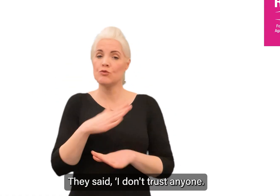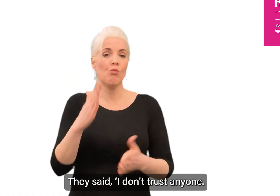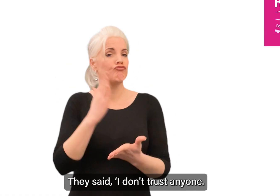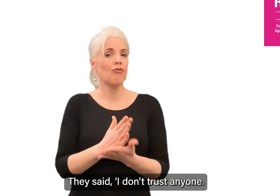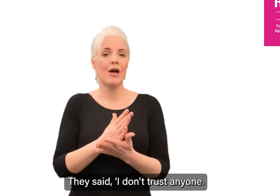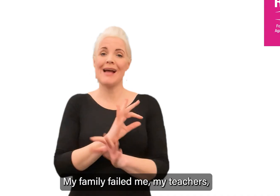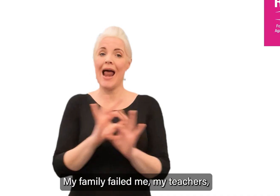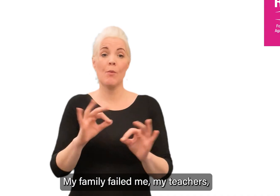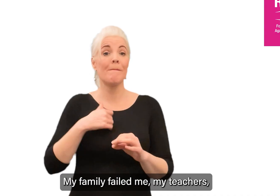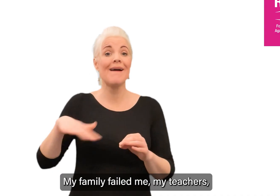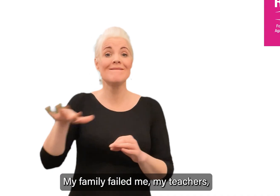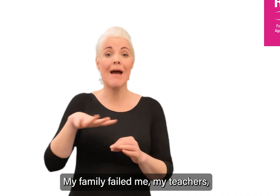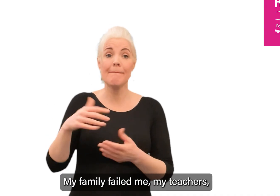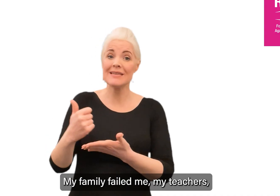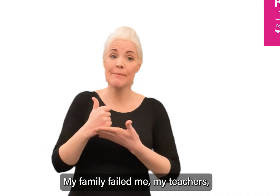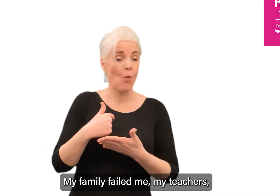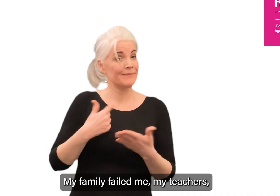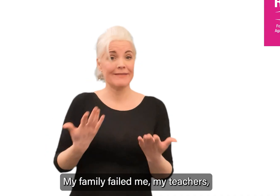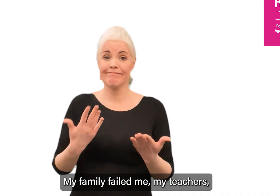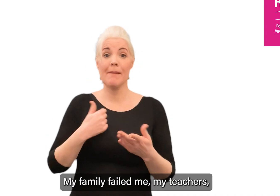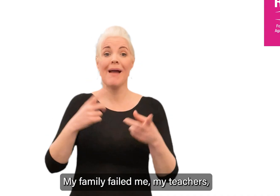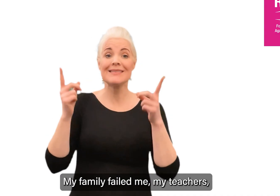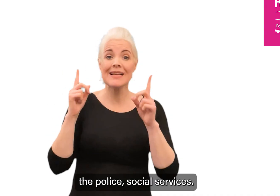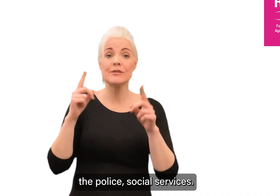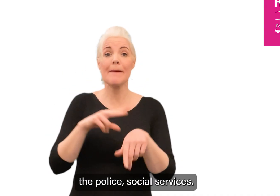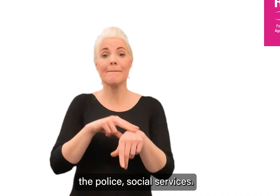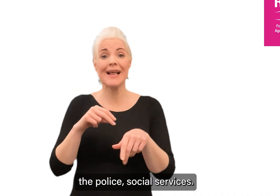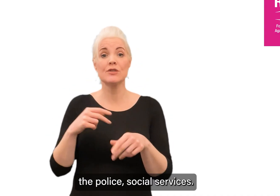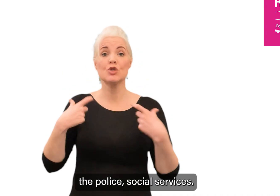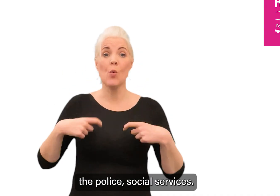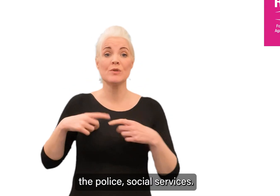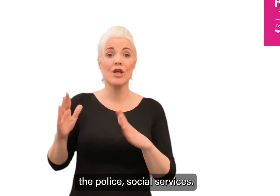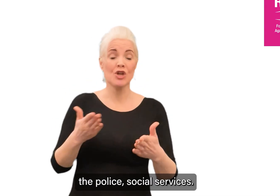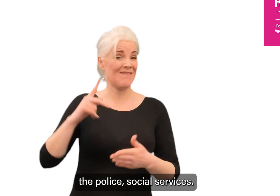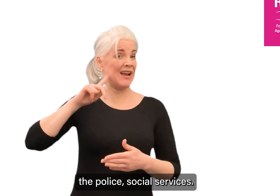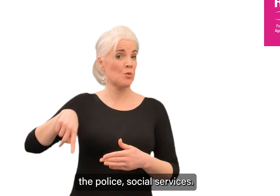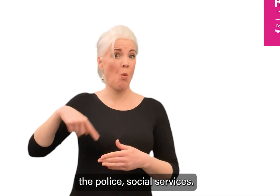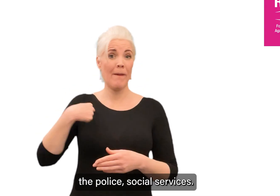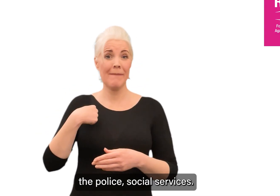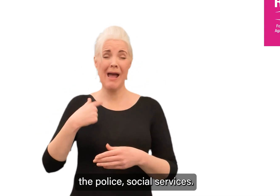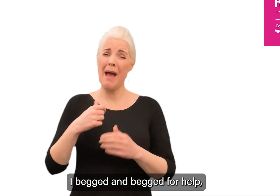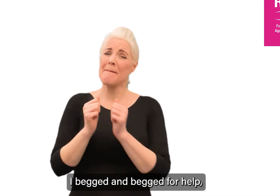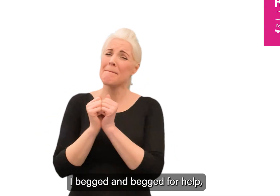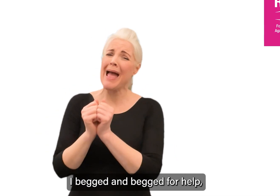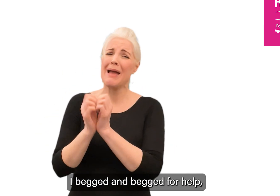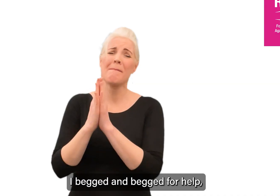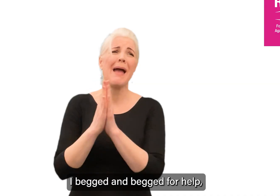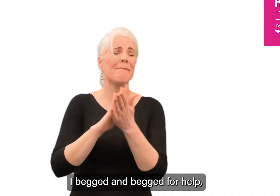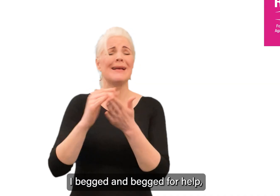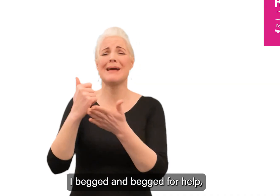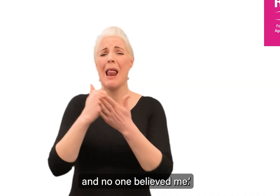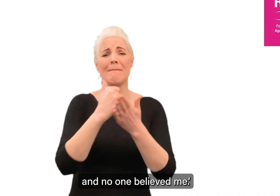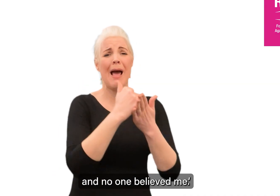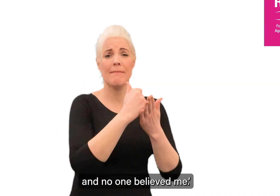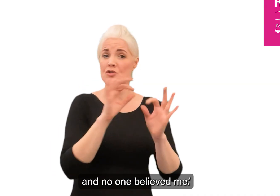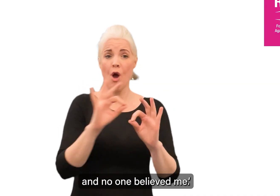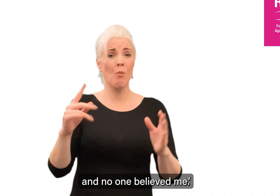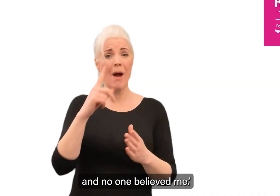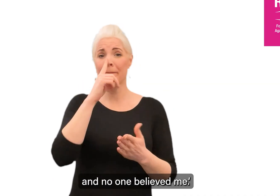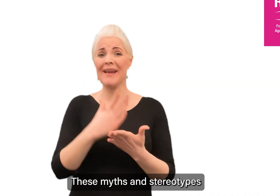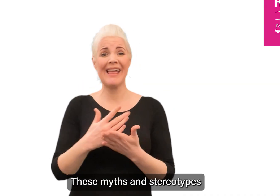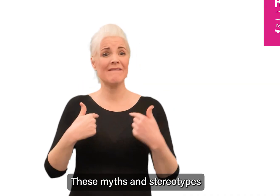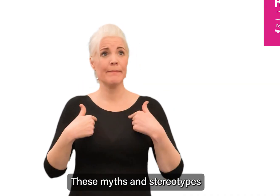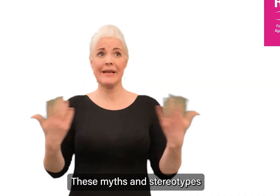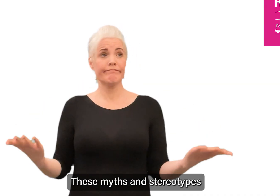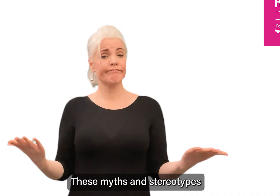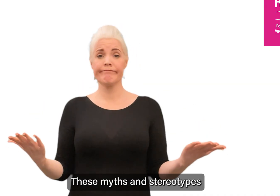anyone. My family failed me, my teachers, the police, social services. I begged and begged for help and no one believed